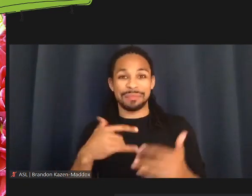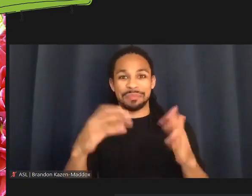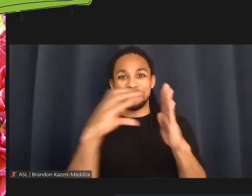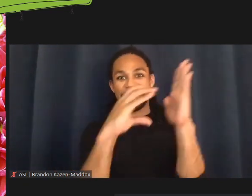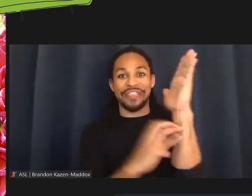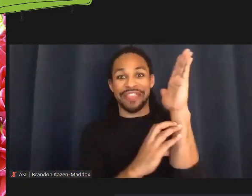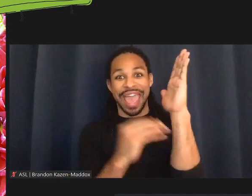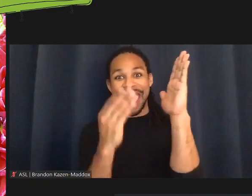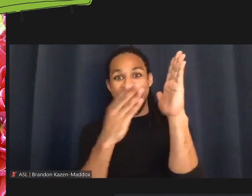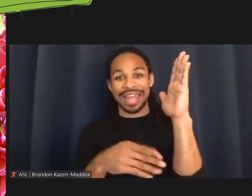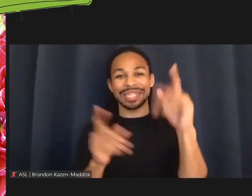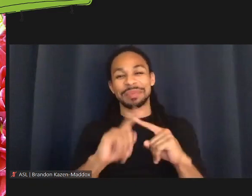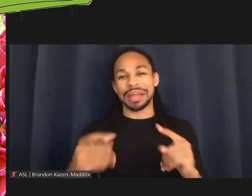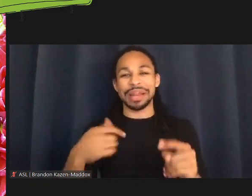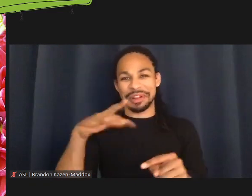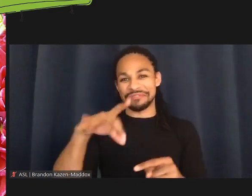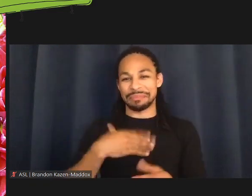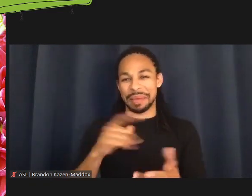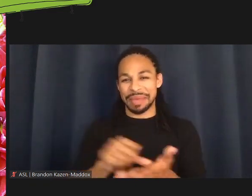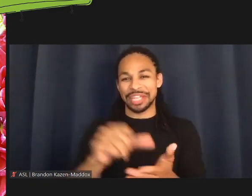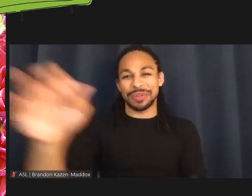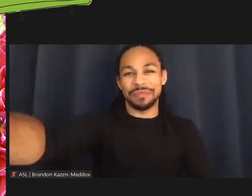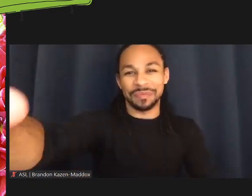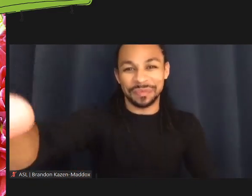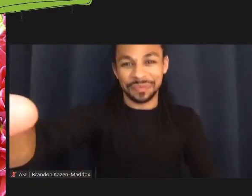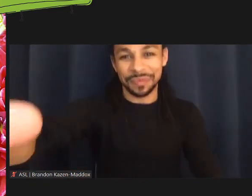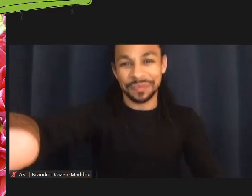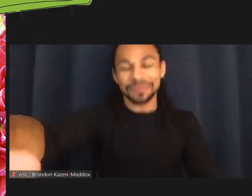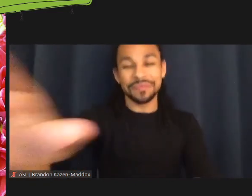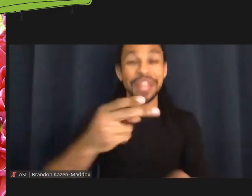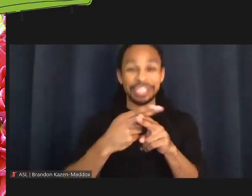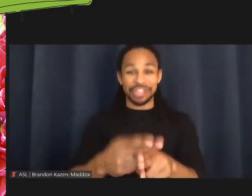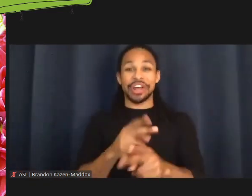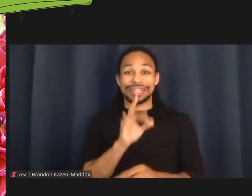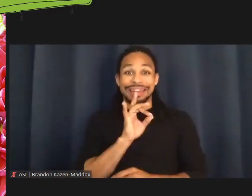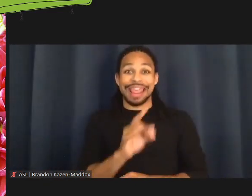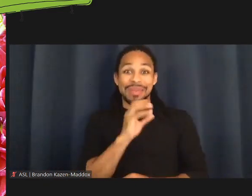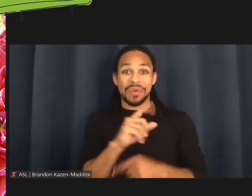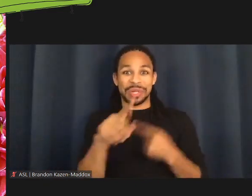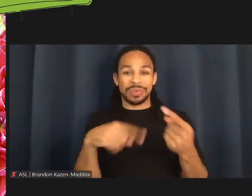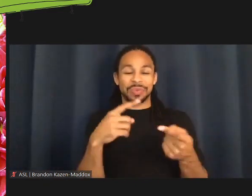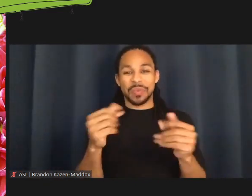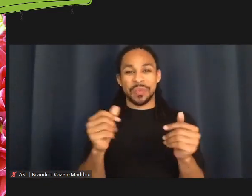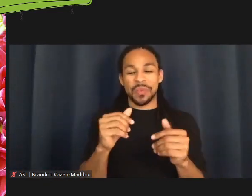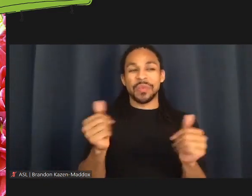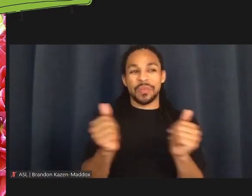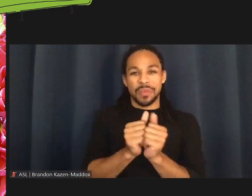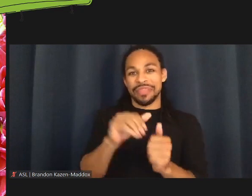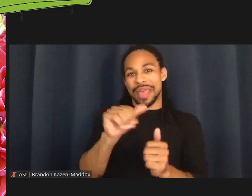Let me just get my little page. Okay, great. It's called An 8-Year-Old with Asperger's Can Contemplate Suicide.